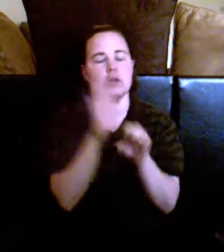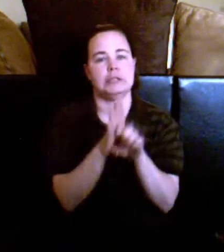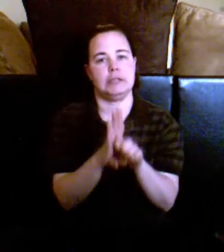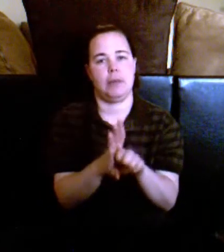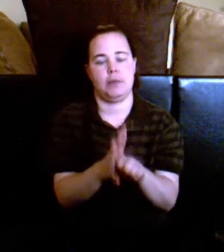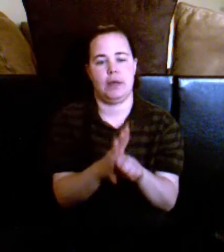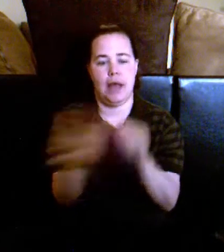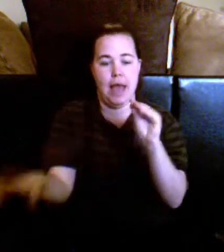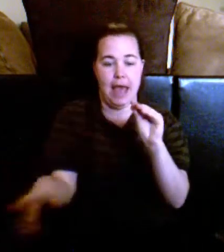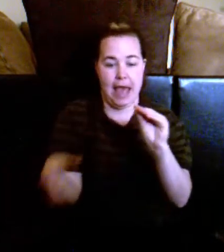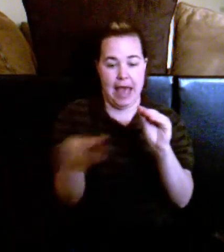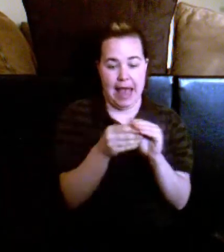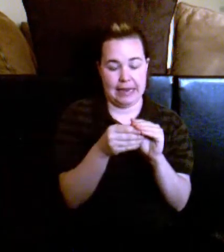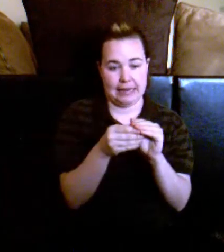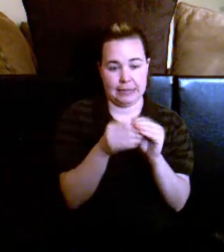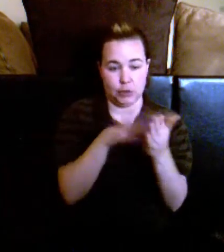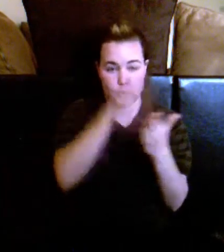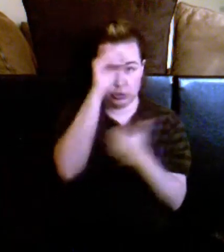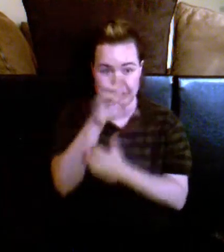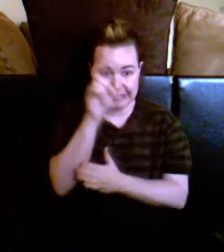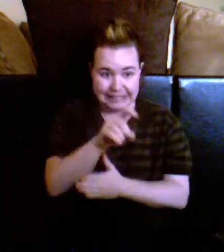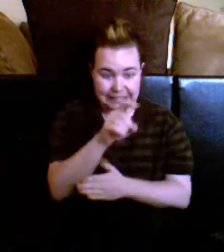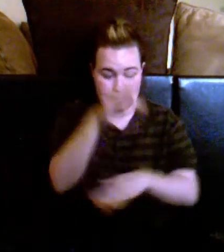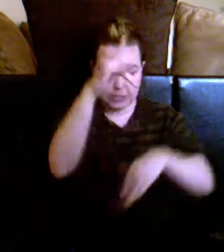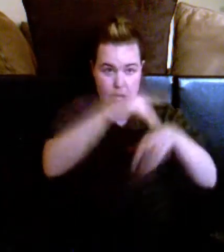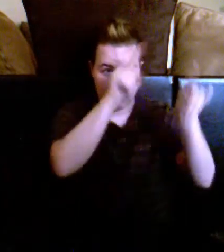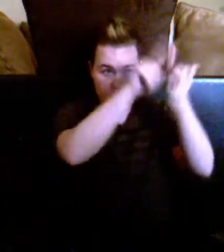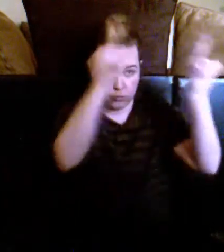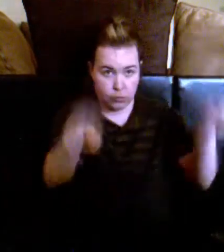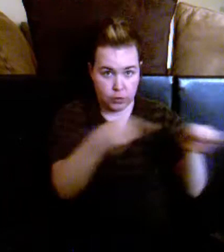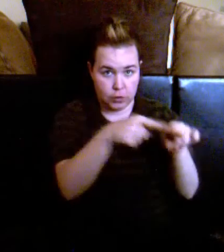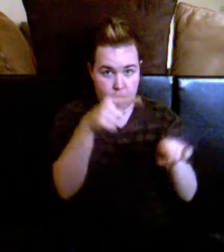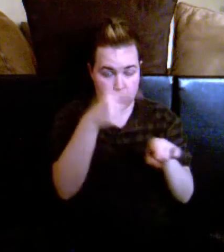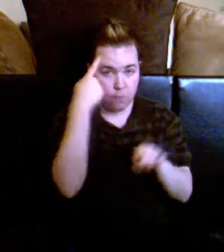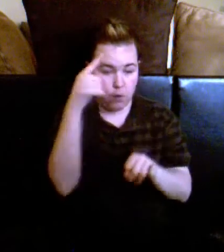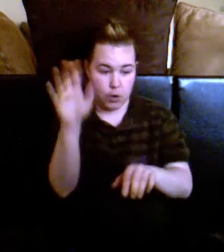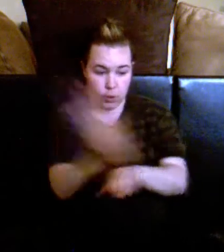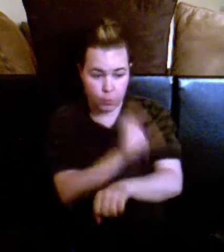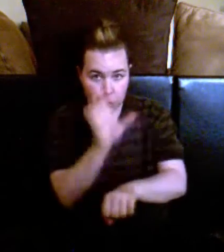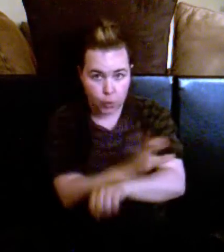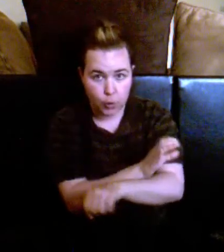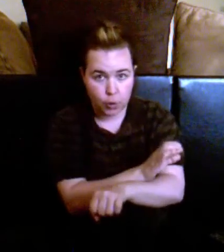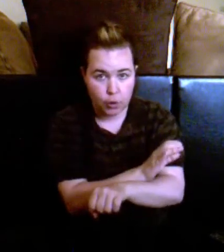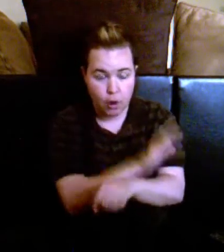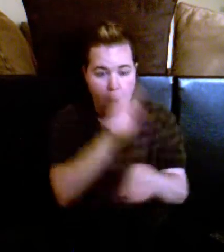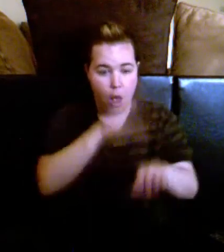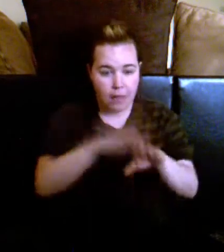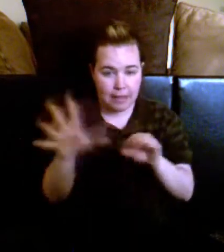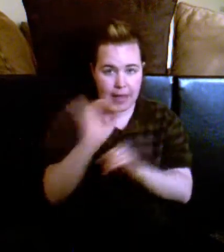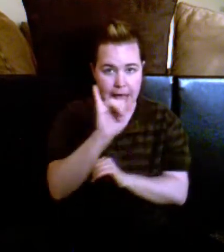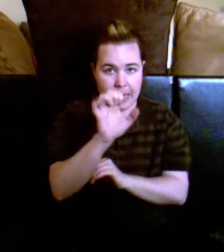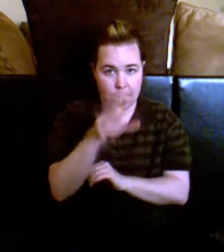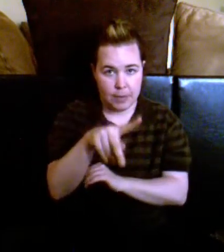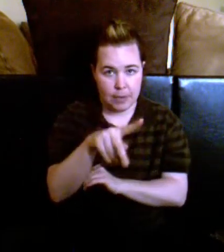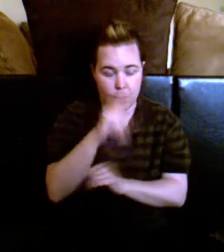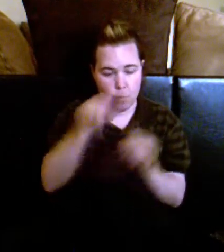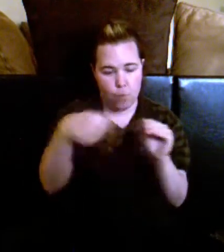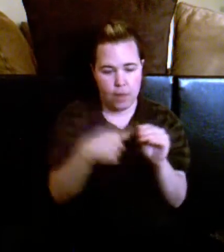putting a student needs a touchscreen for a computer on his IEP when the student does not use the computer or hates it is not going to